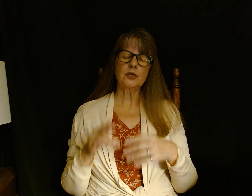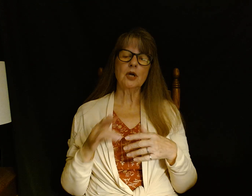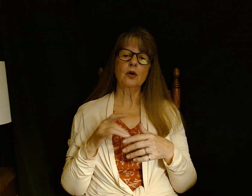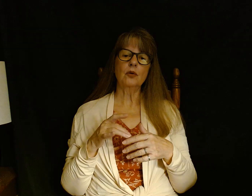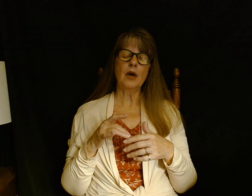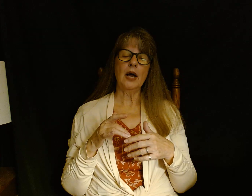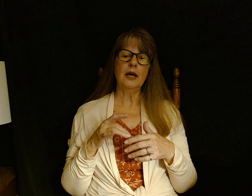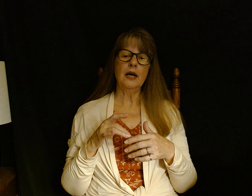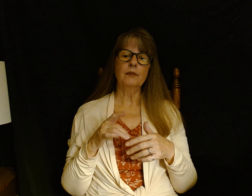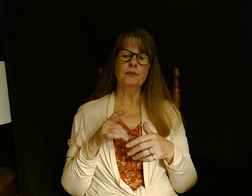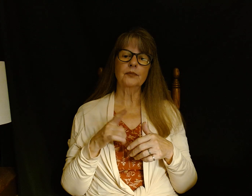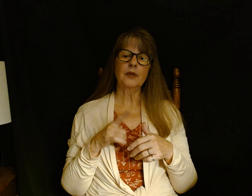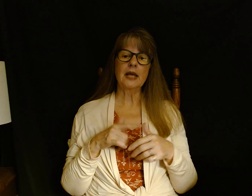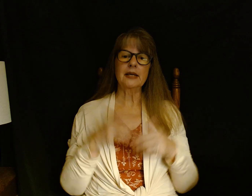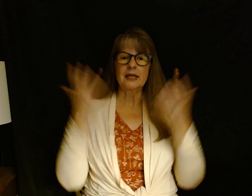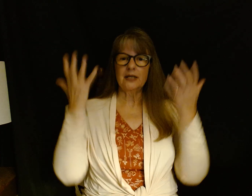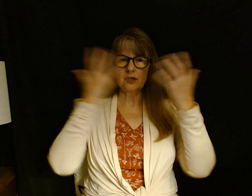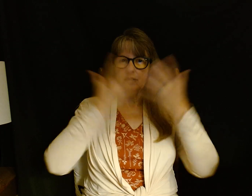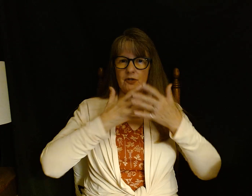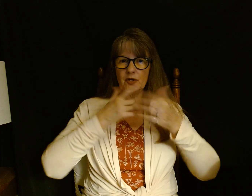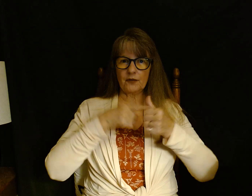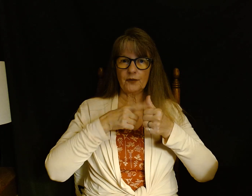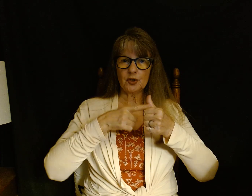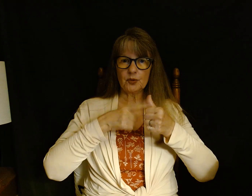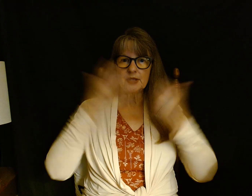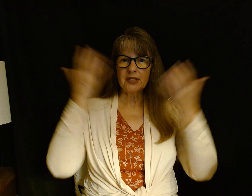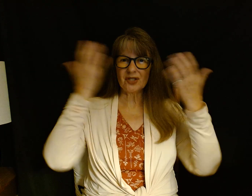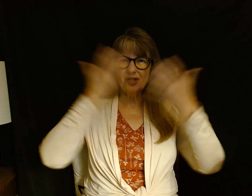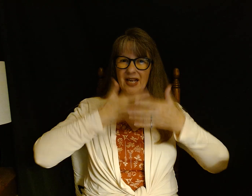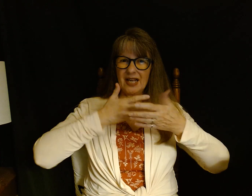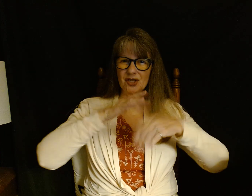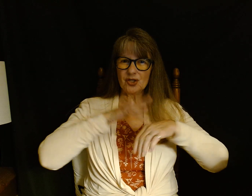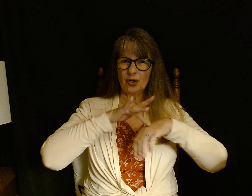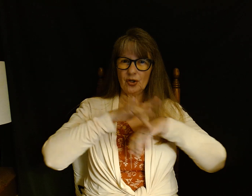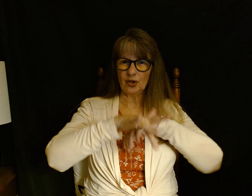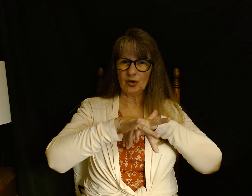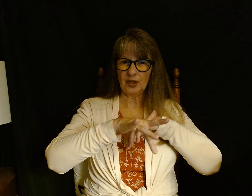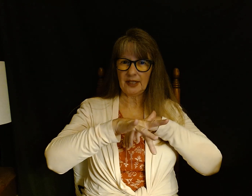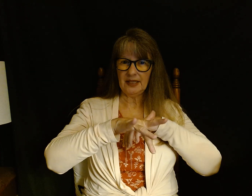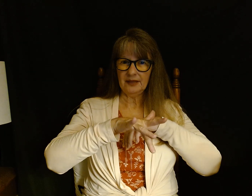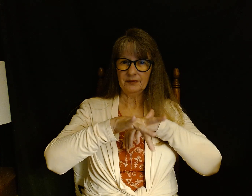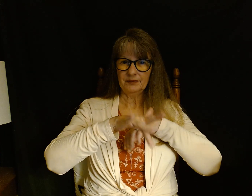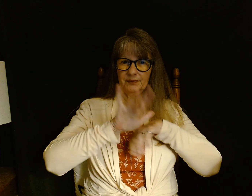So so the first one is it gets dark early.